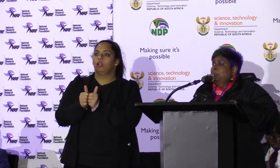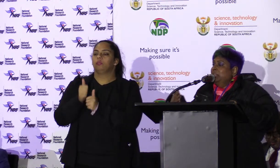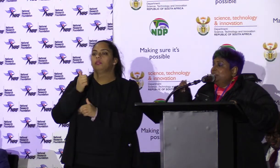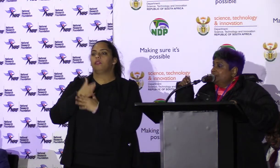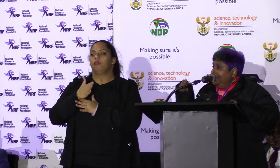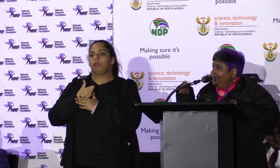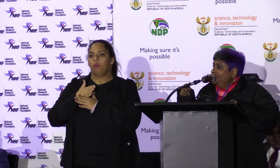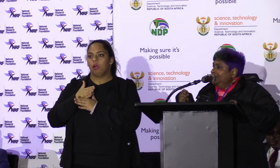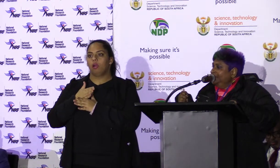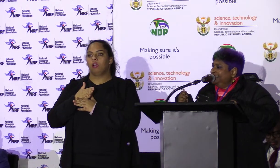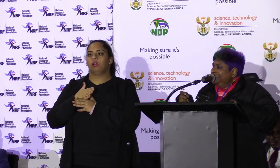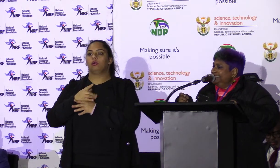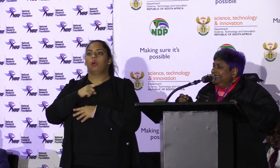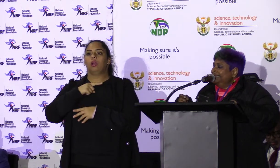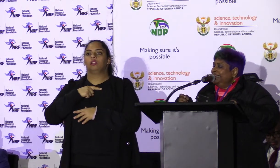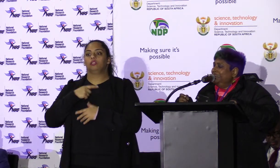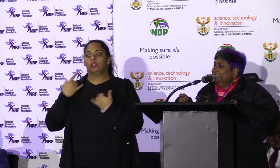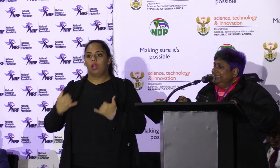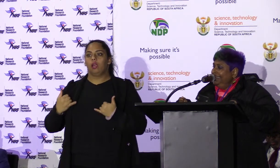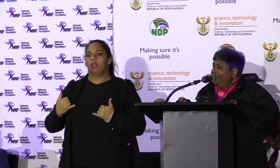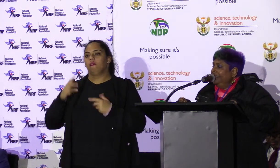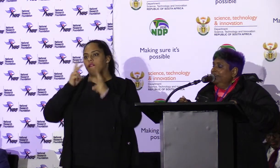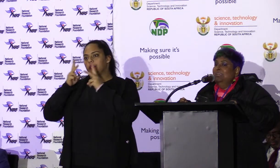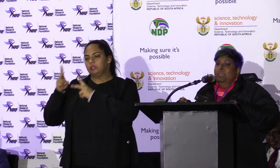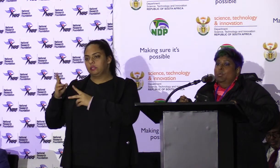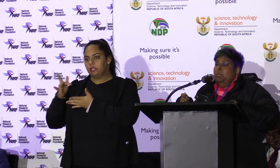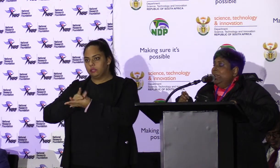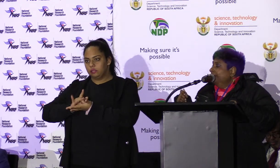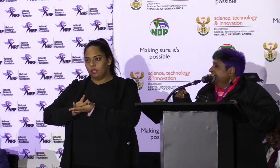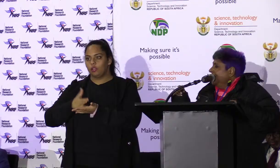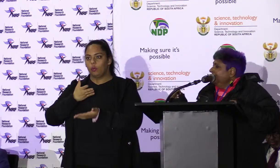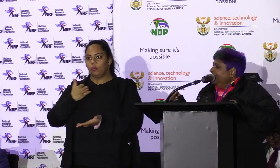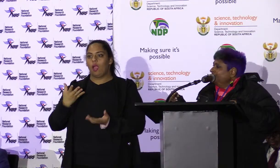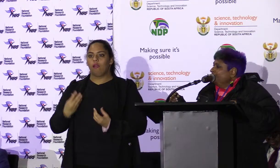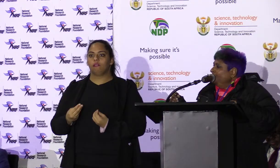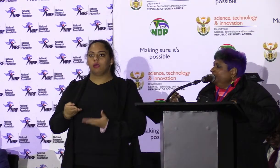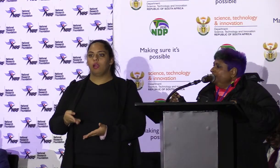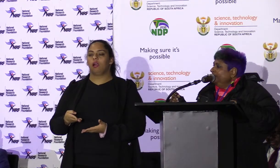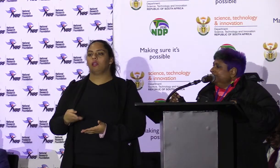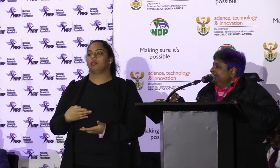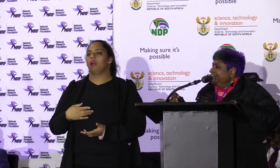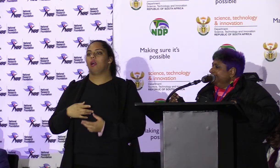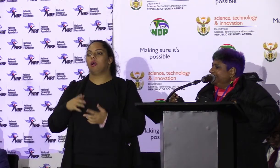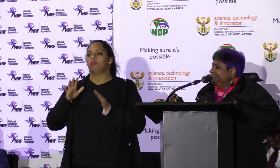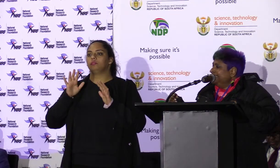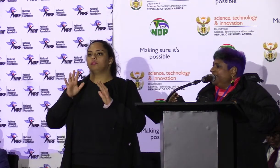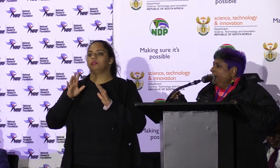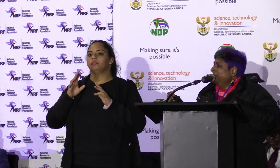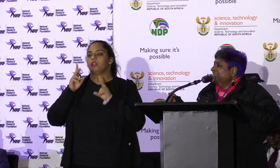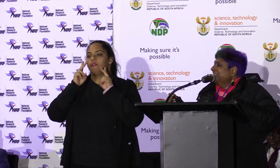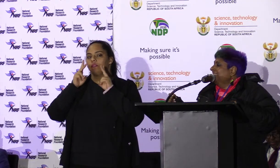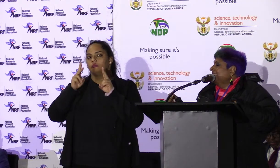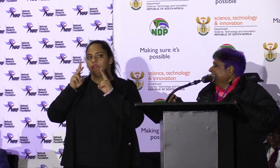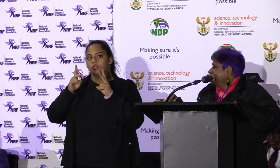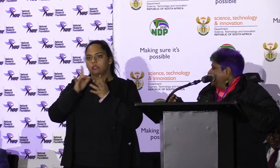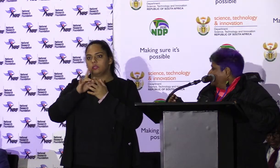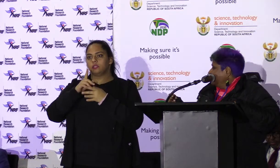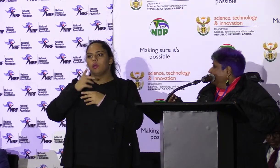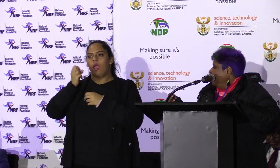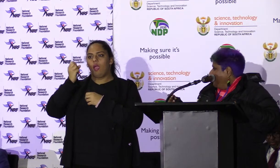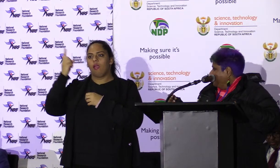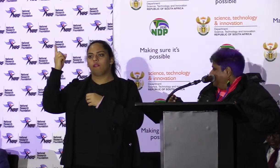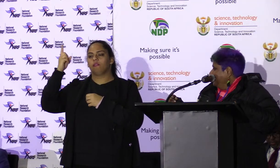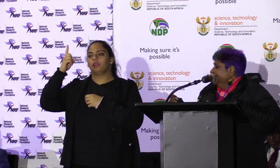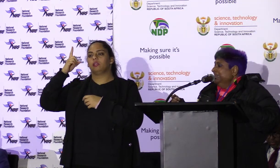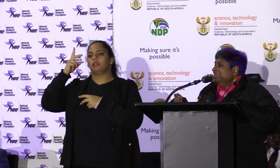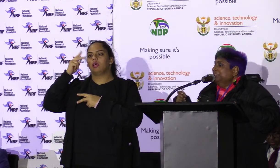work because together with the visitor center that is here, we have another extraordinary visitor center up in the Kalahari